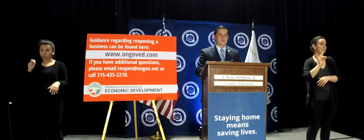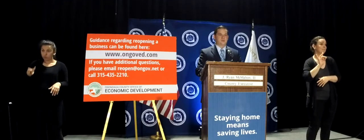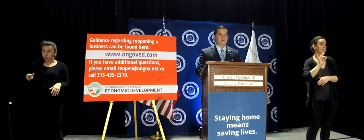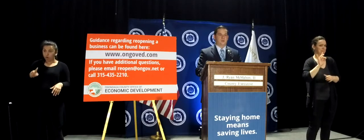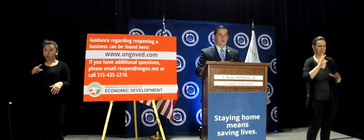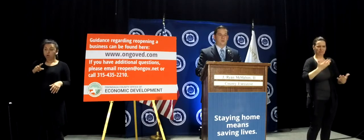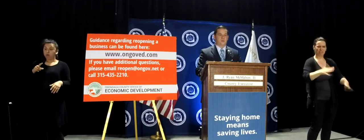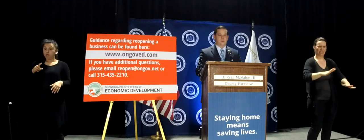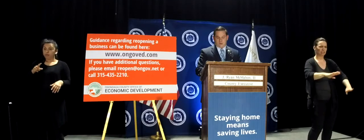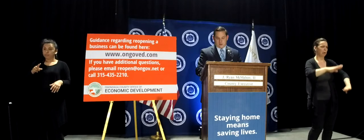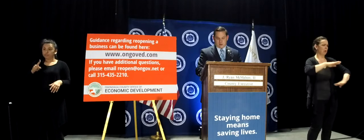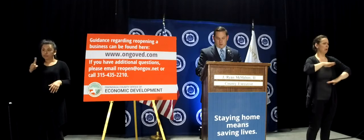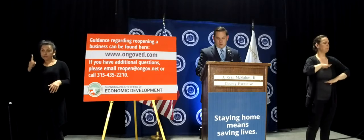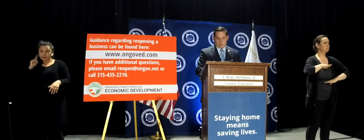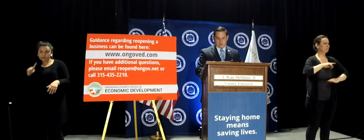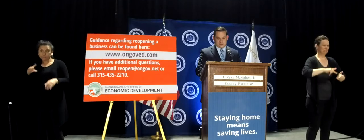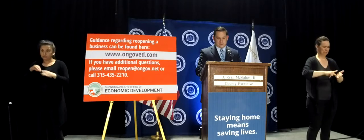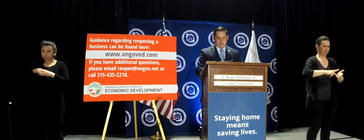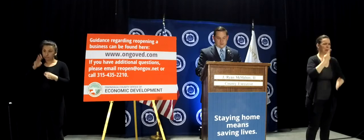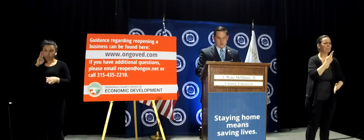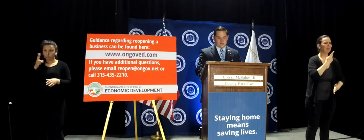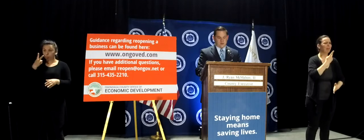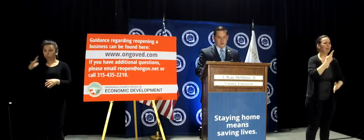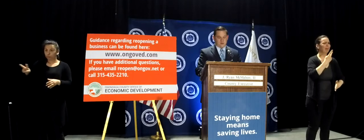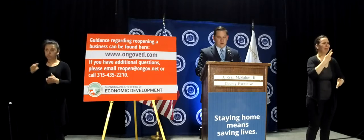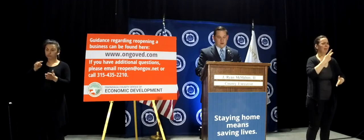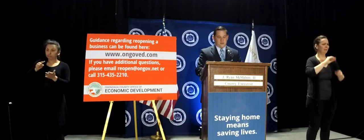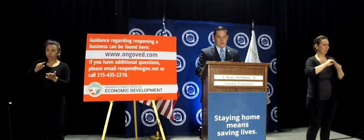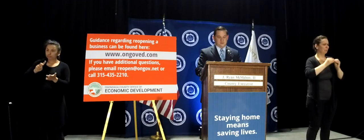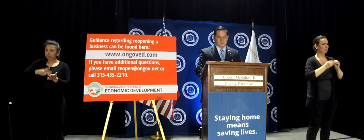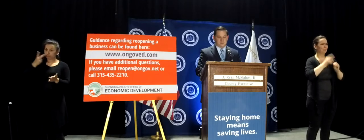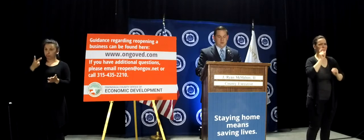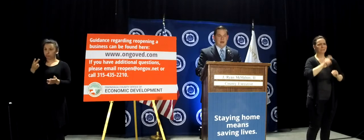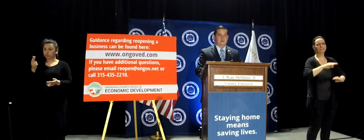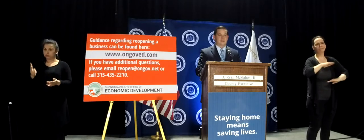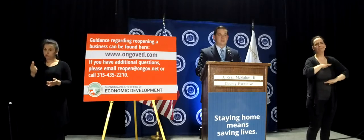essentially almost double what is necessary.